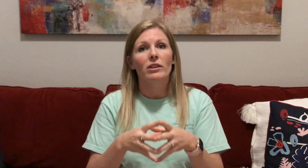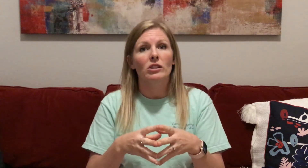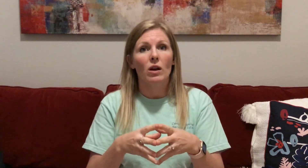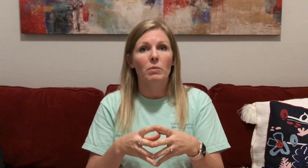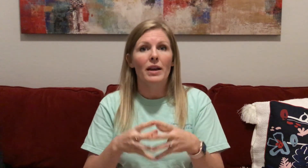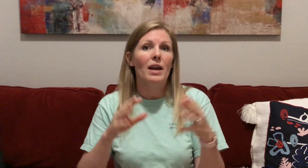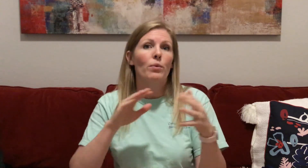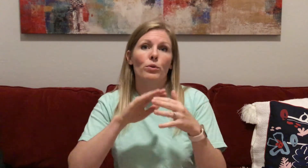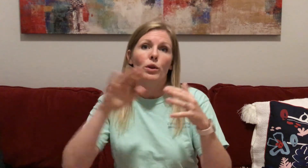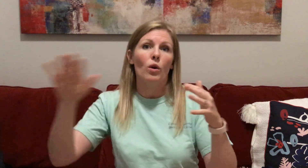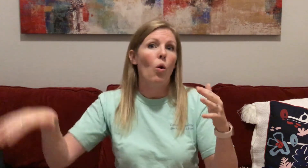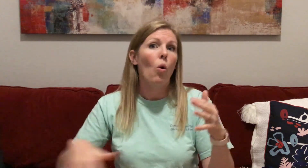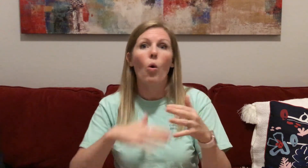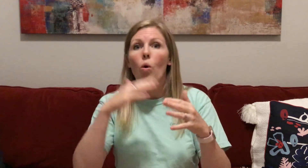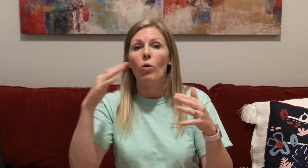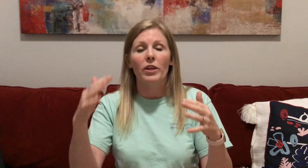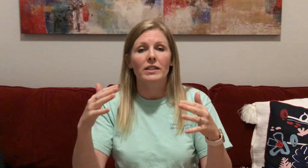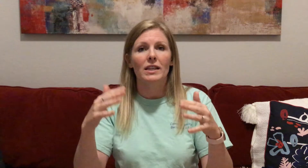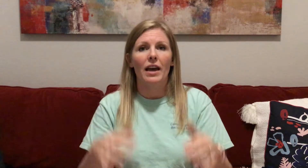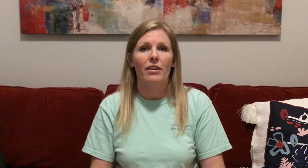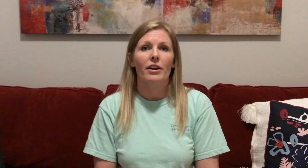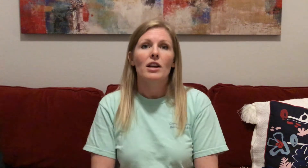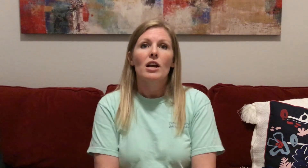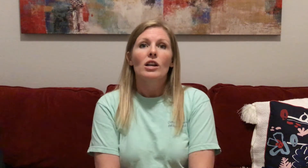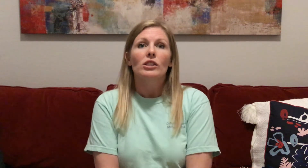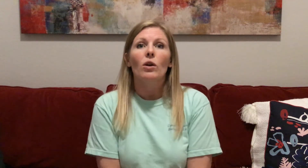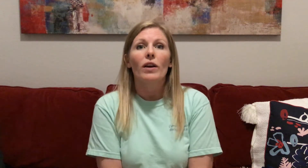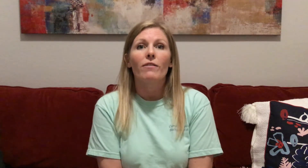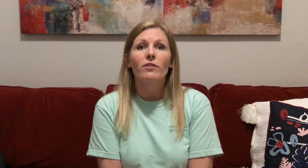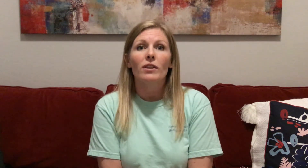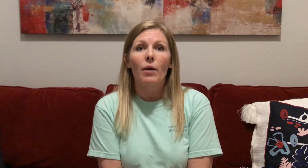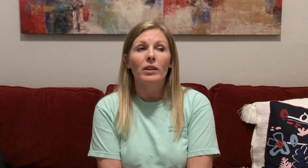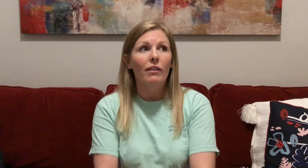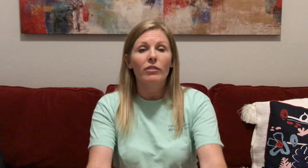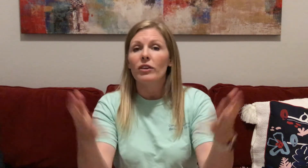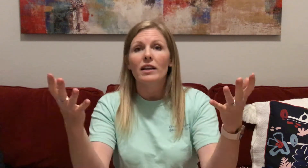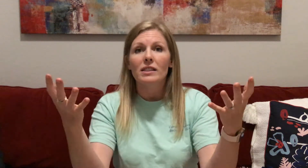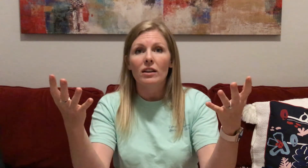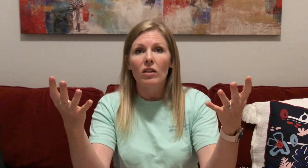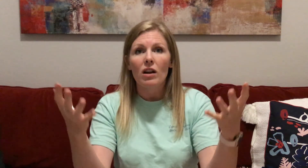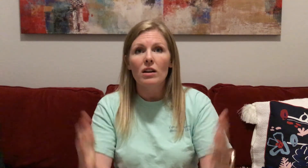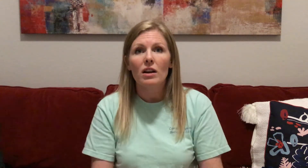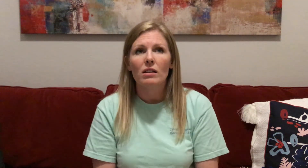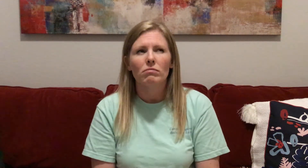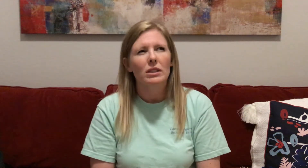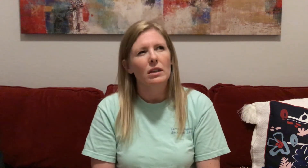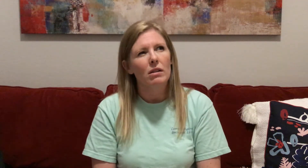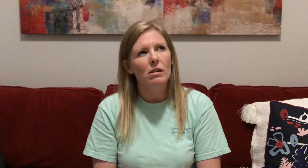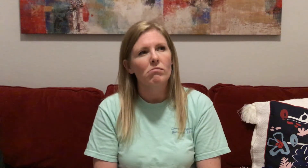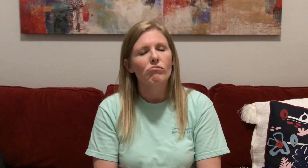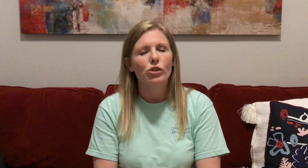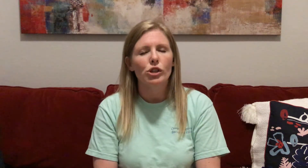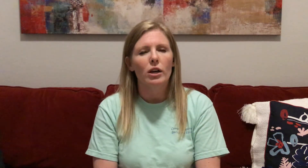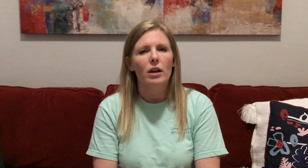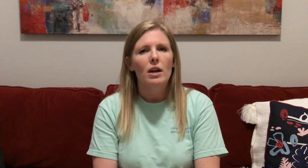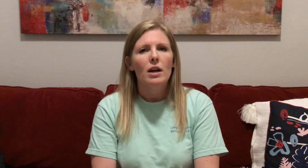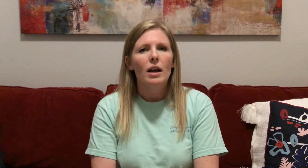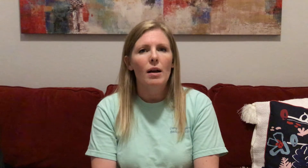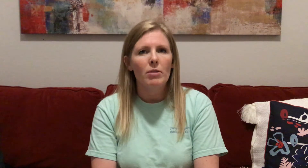song playing and we're doing the whole thing together. So I would love it if you guys stick along, sure, come